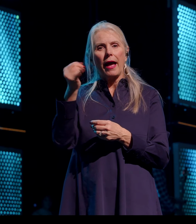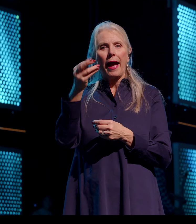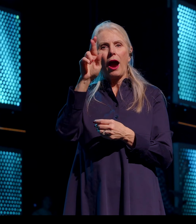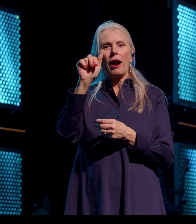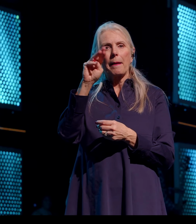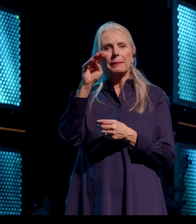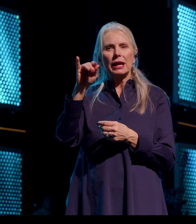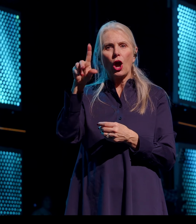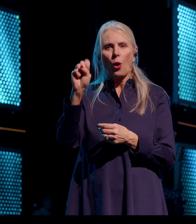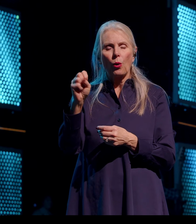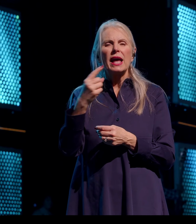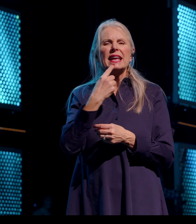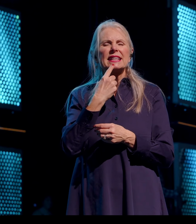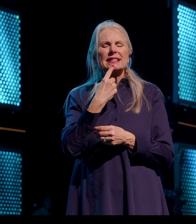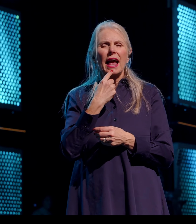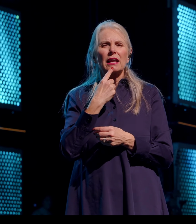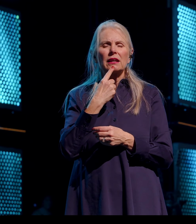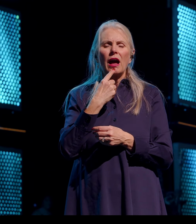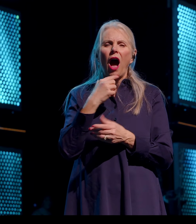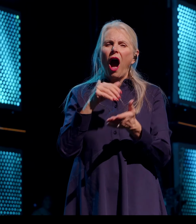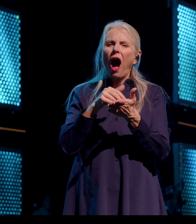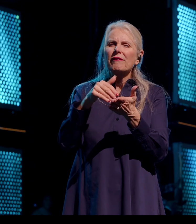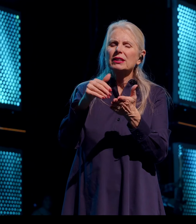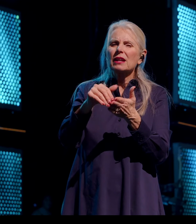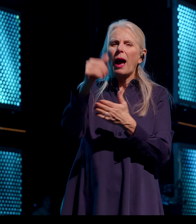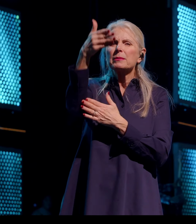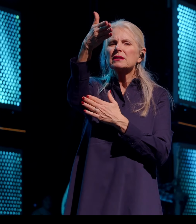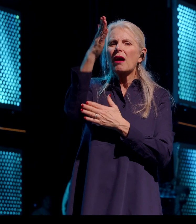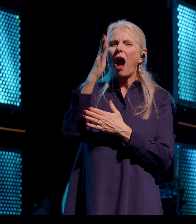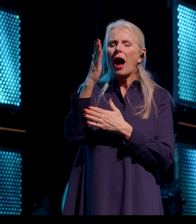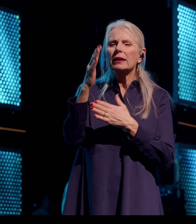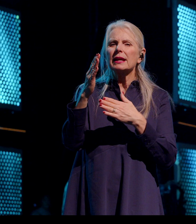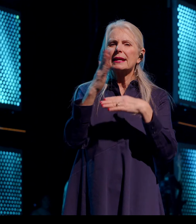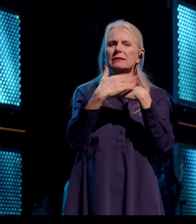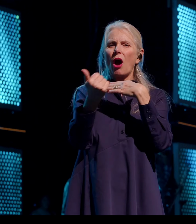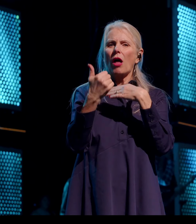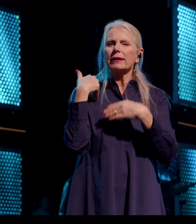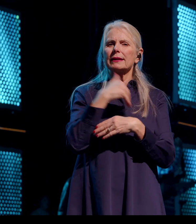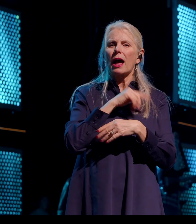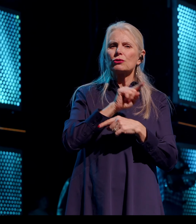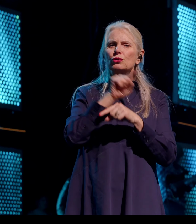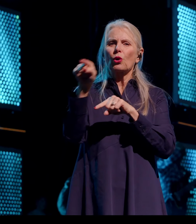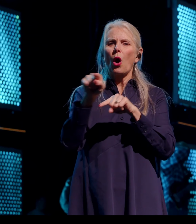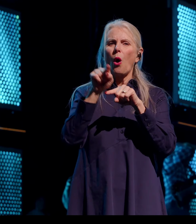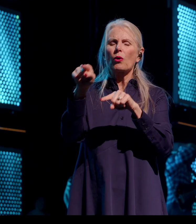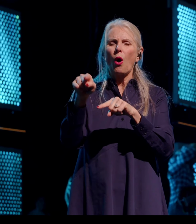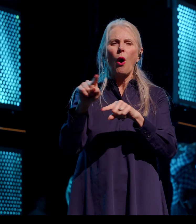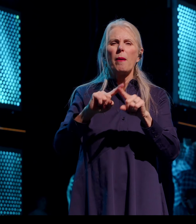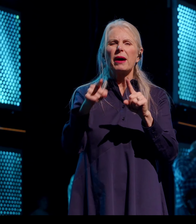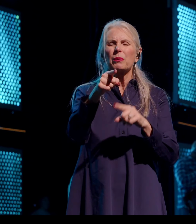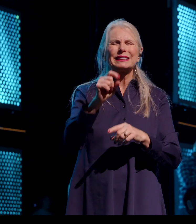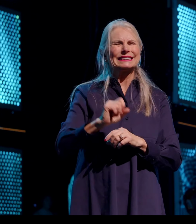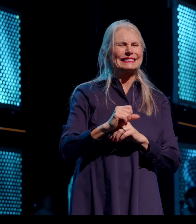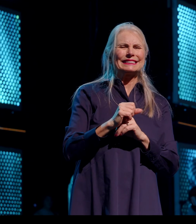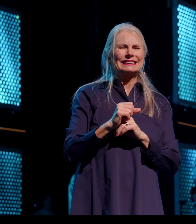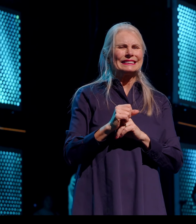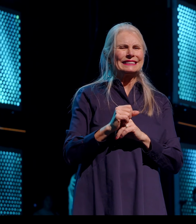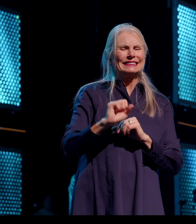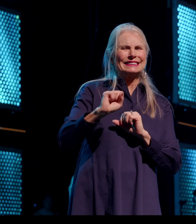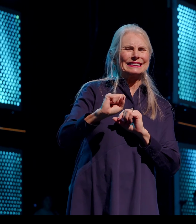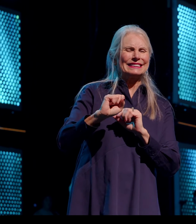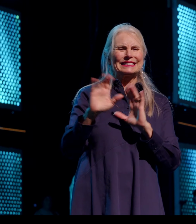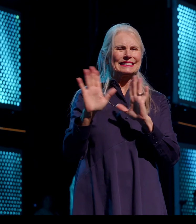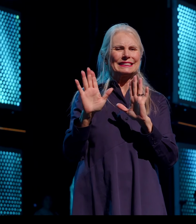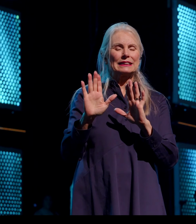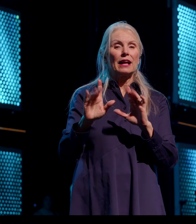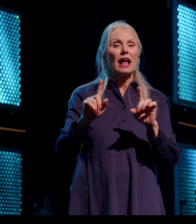prep, many times the things that God's calling us to are things that we're resisting. Not always, but many times. It's like, I don't know. When